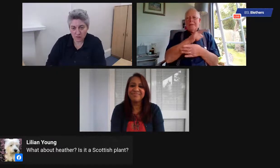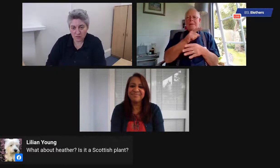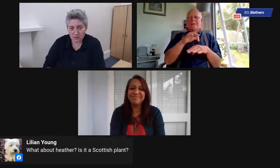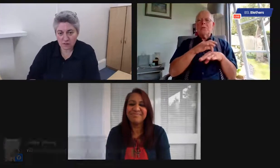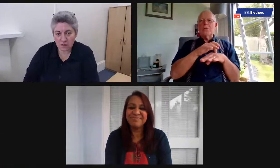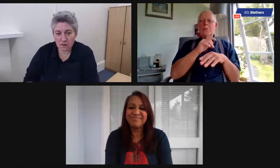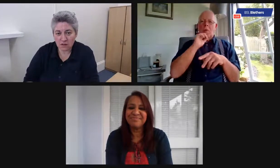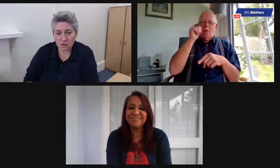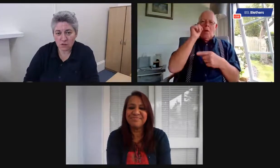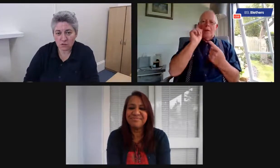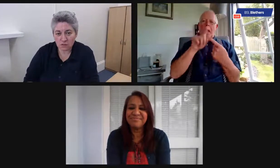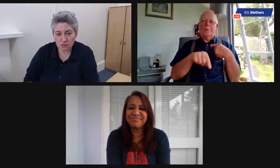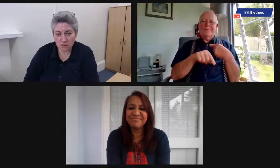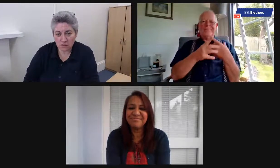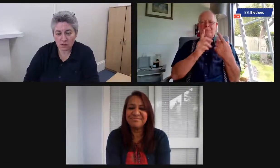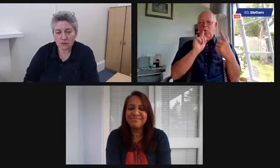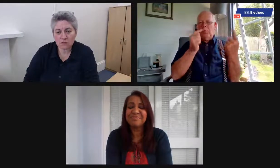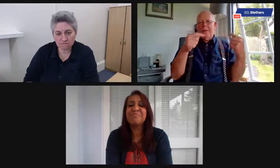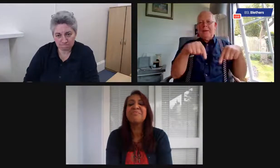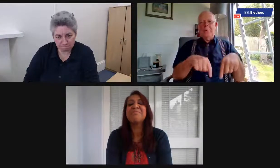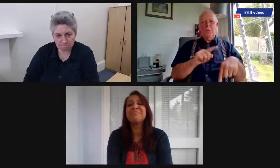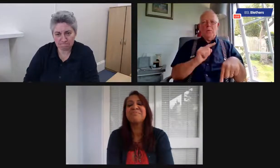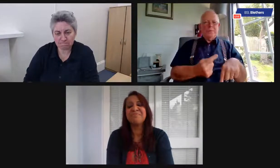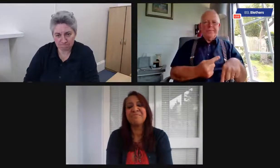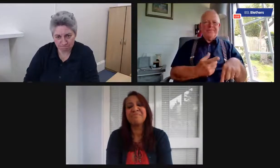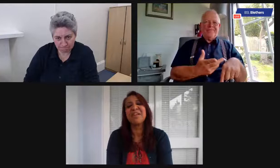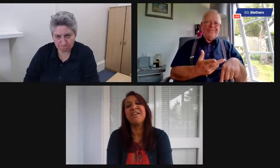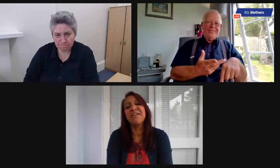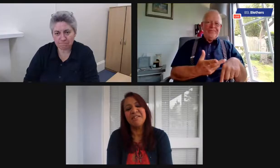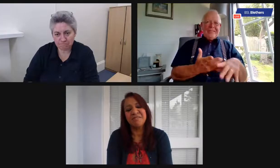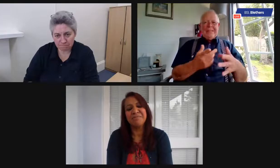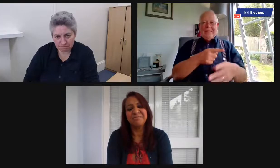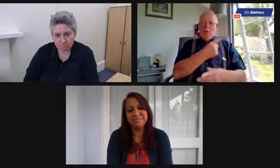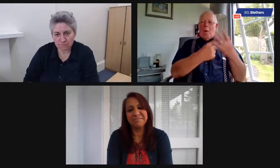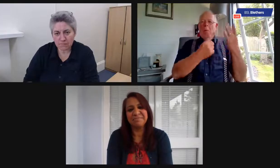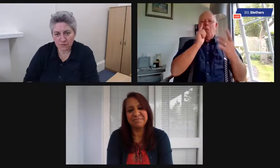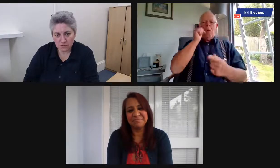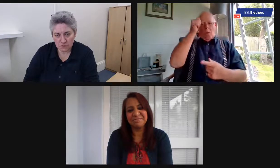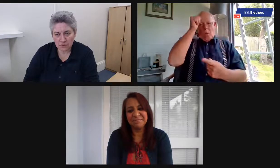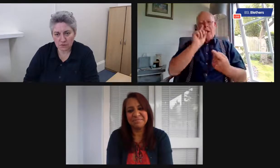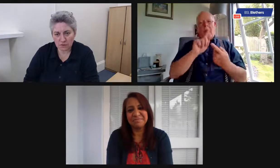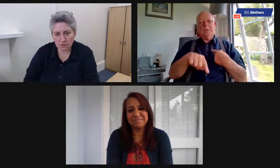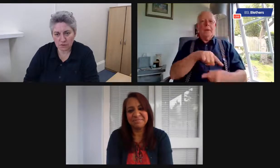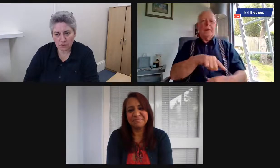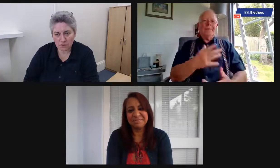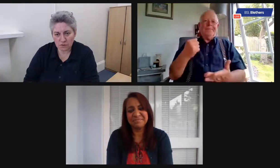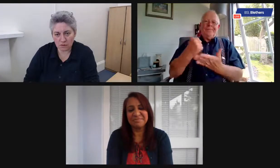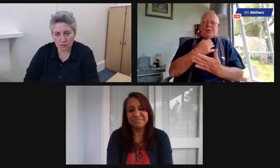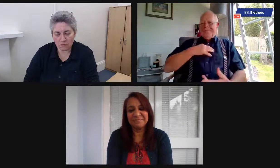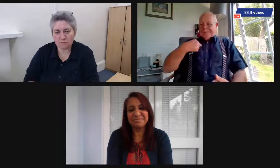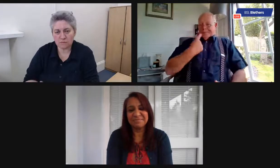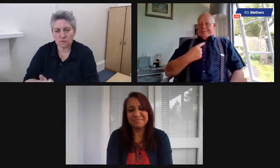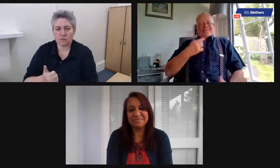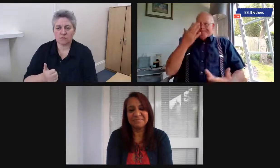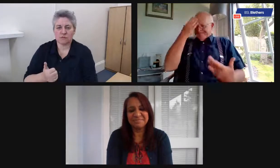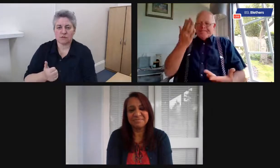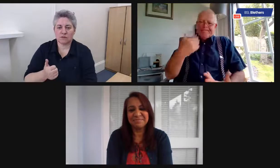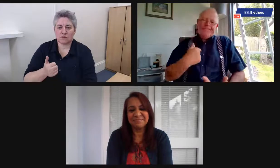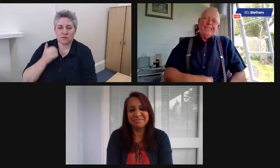I can't answer that, I'm afraid. Unfortunately, Stuart Healy, who was supposed to be here, would have been able to answer that. And